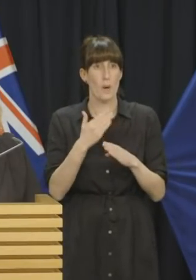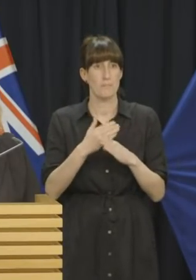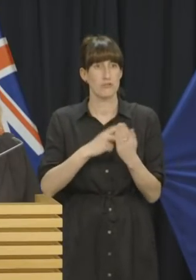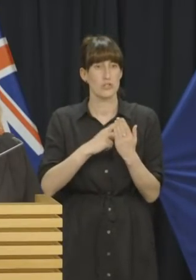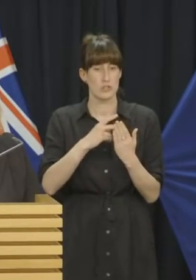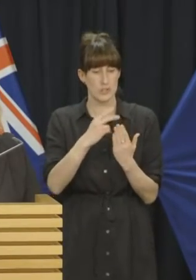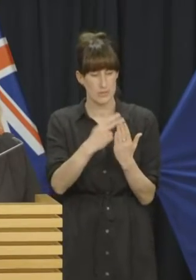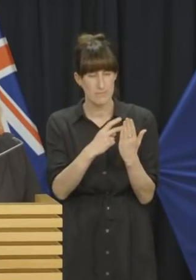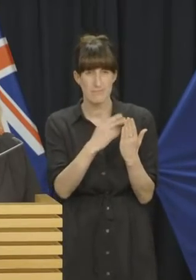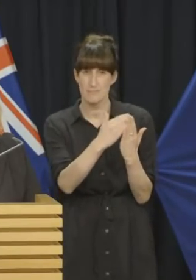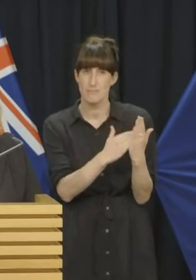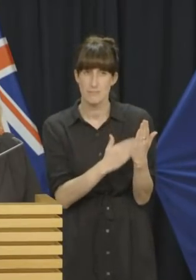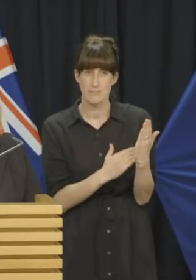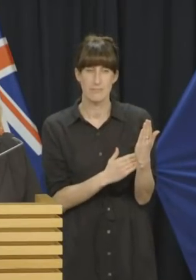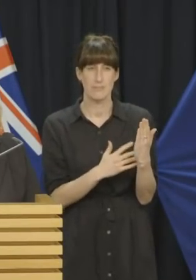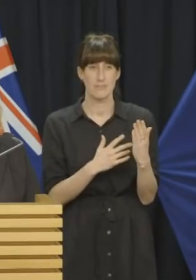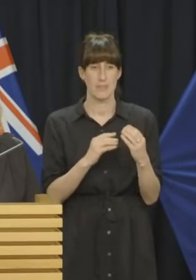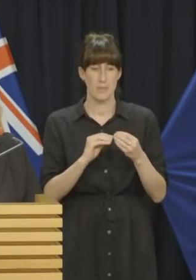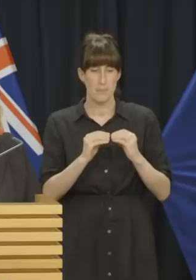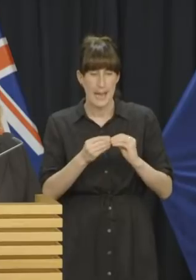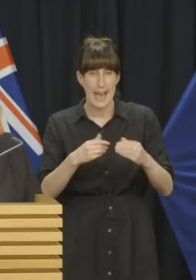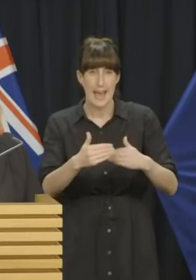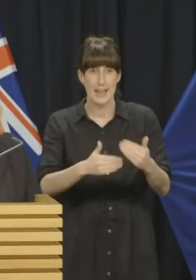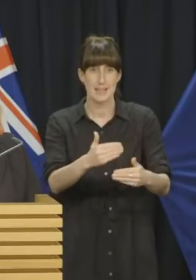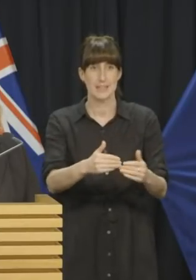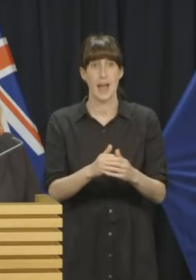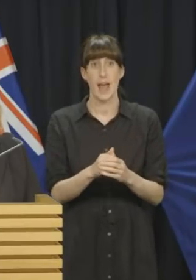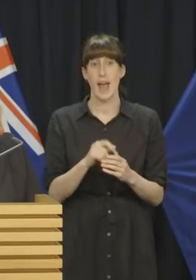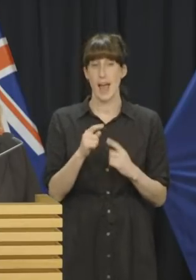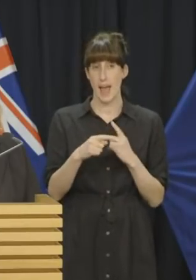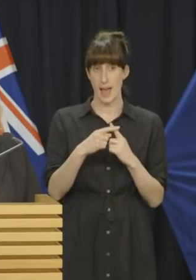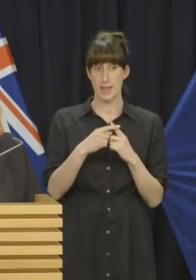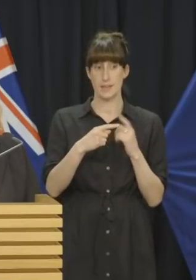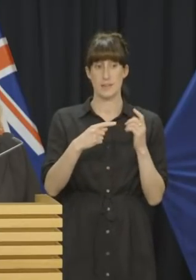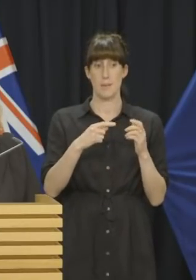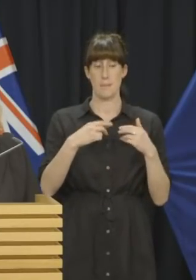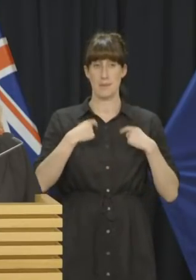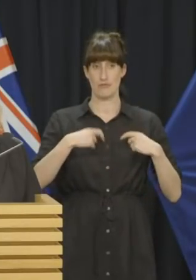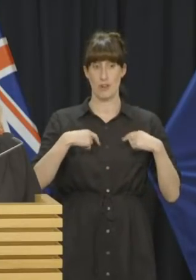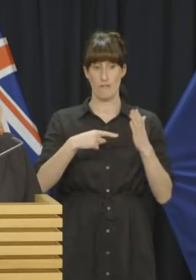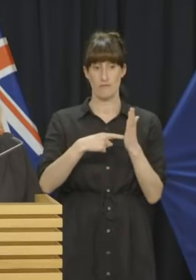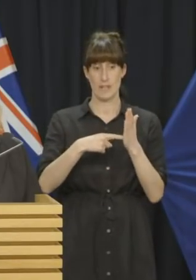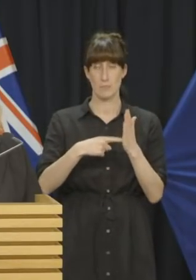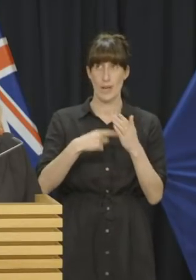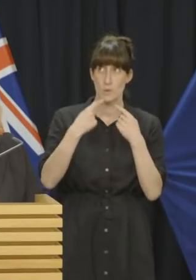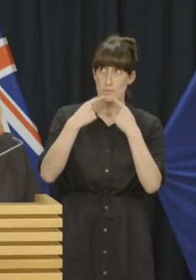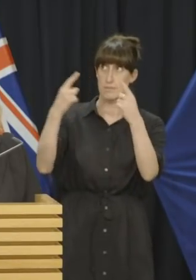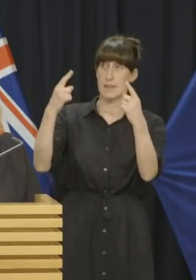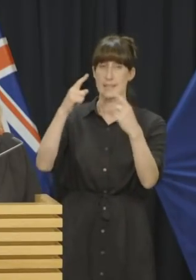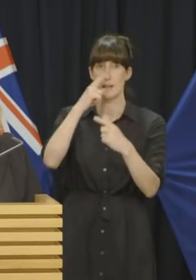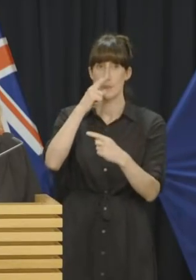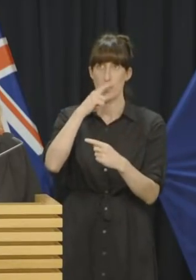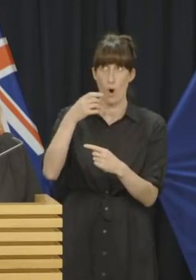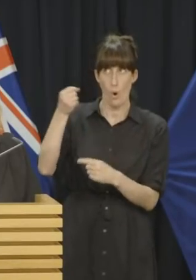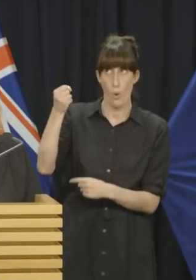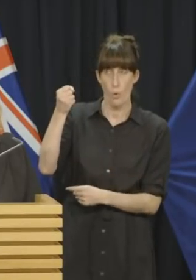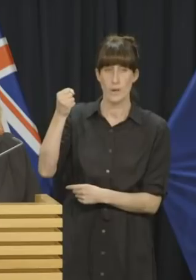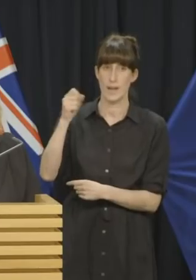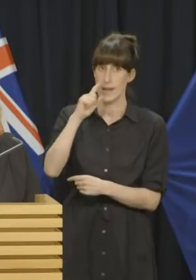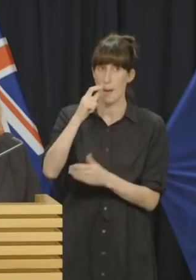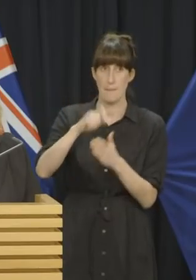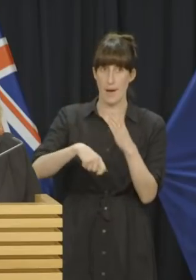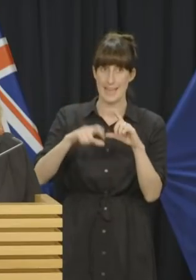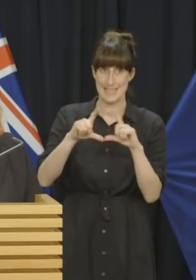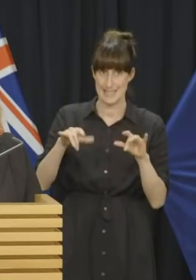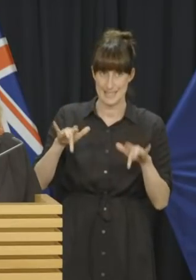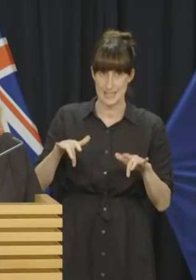time for the Ministry of Transport to develop and communicate that necessary policy. The licence conditions for airlines that align